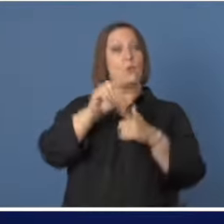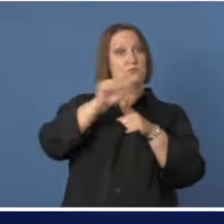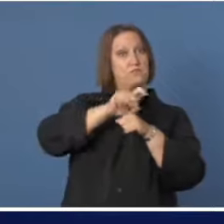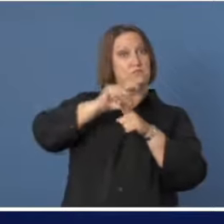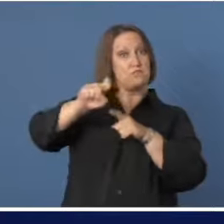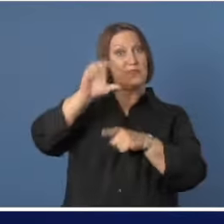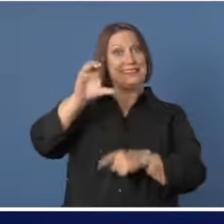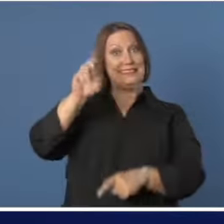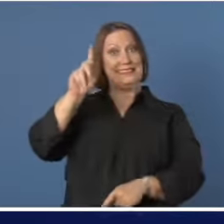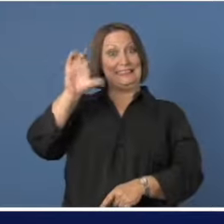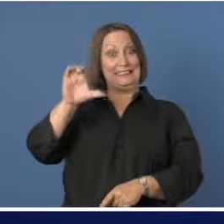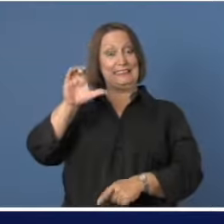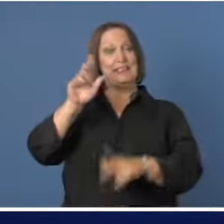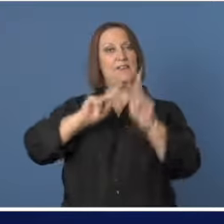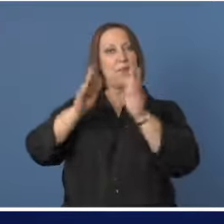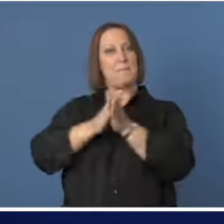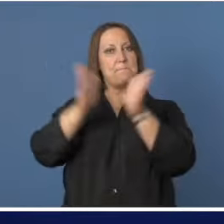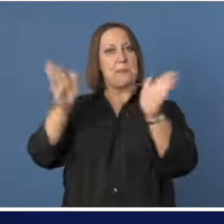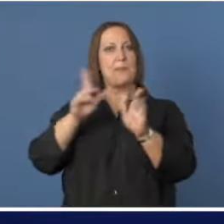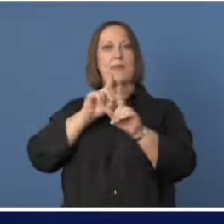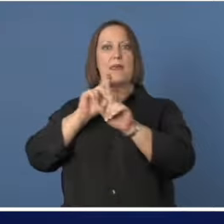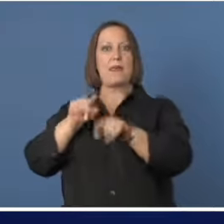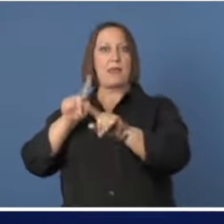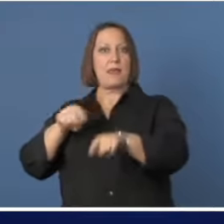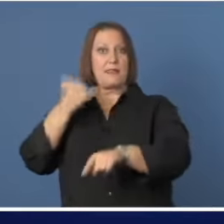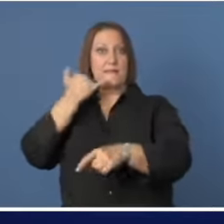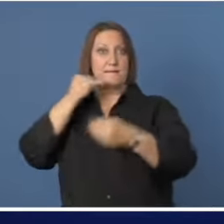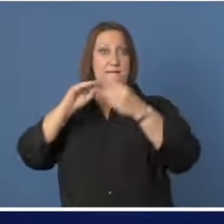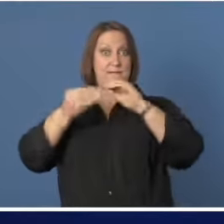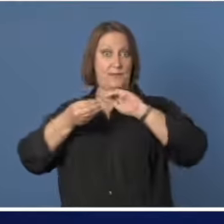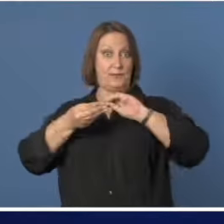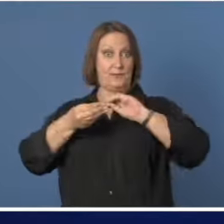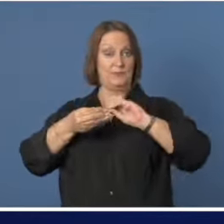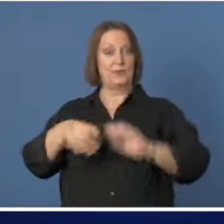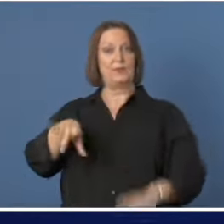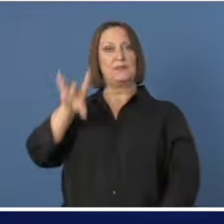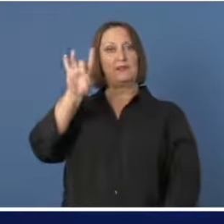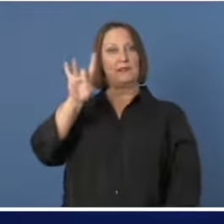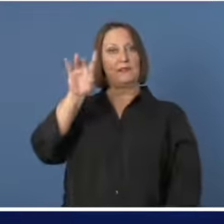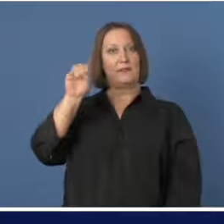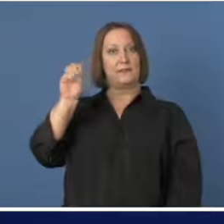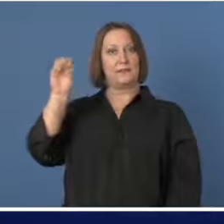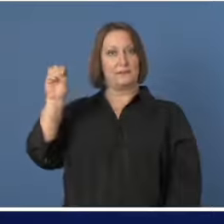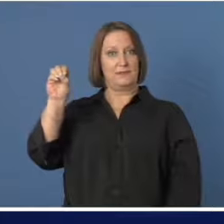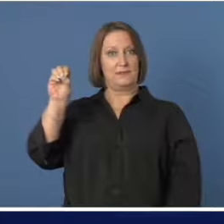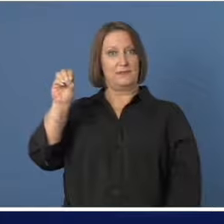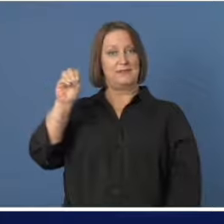or call the CDC Public Response Hotline at